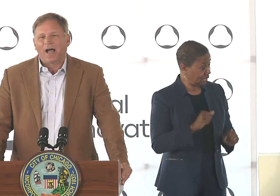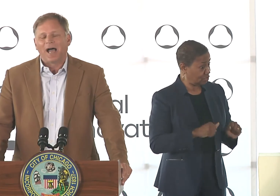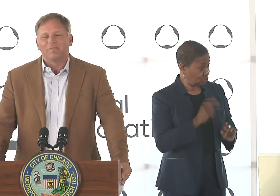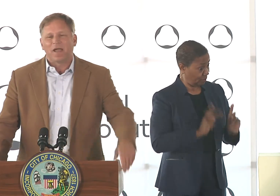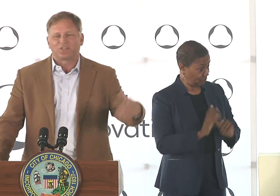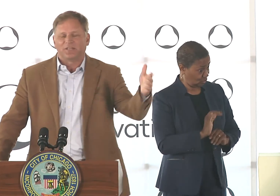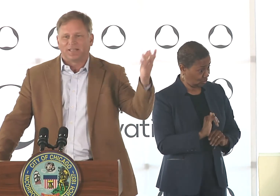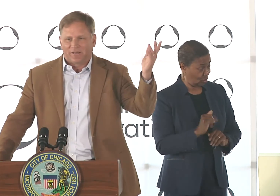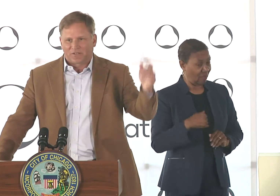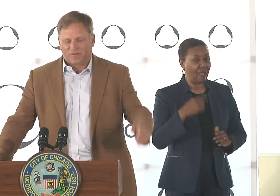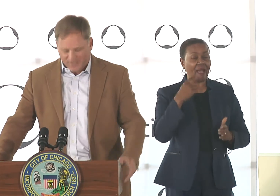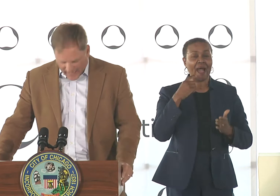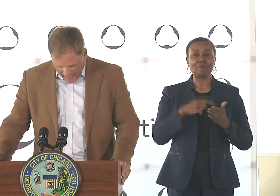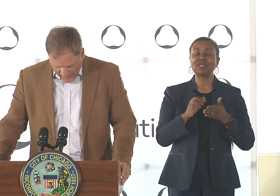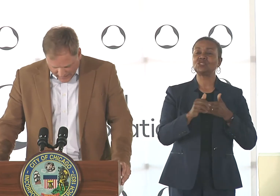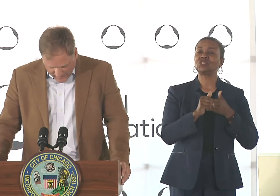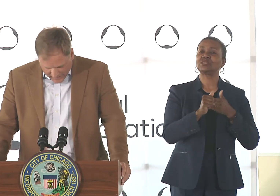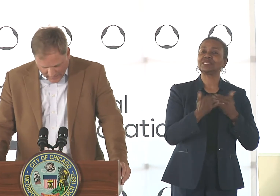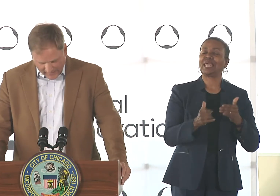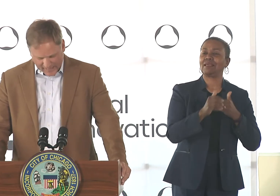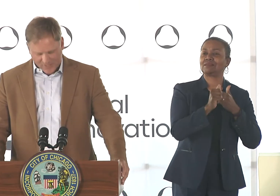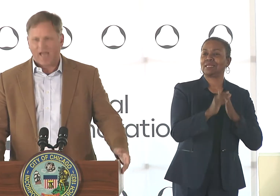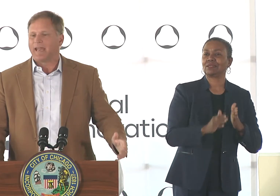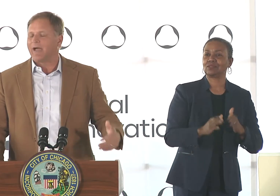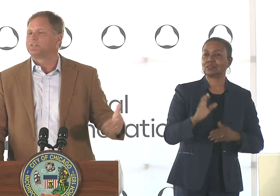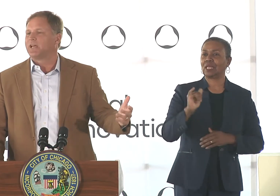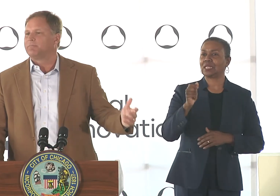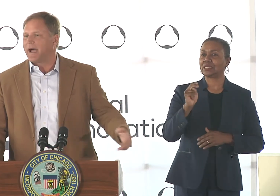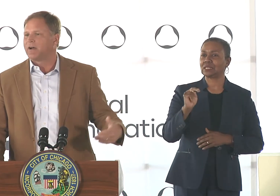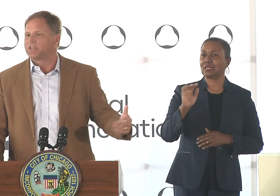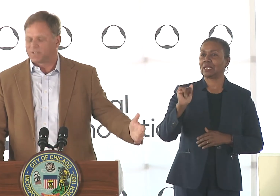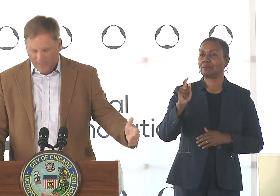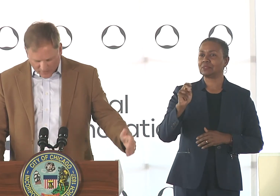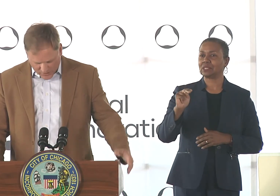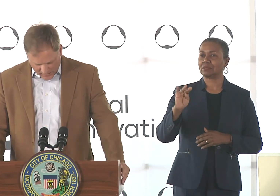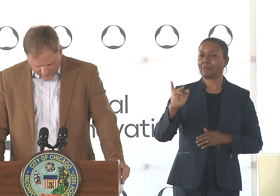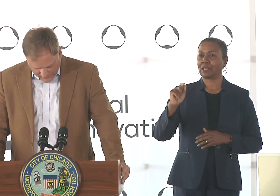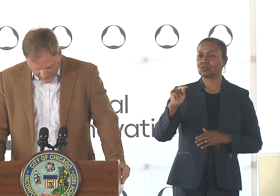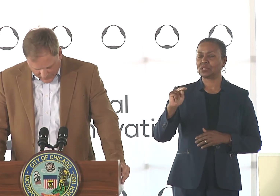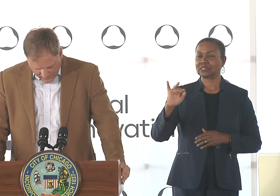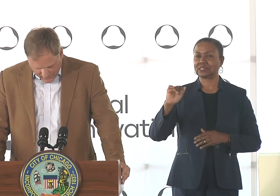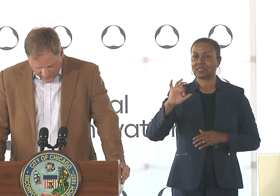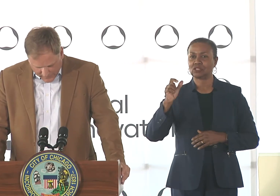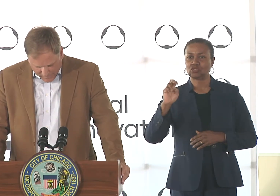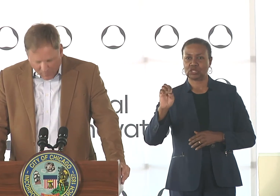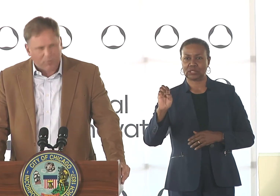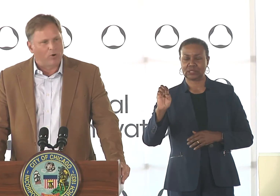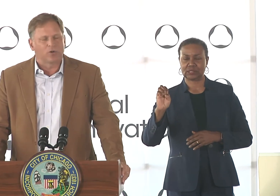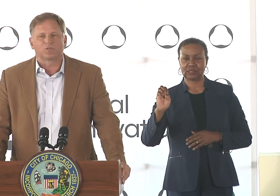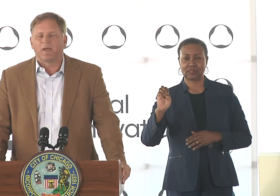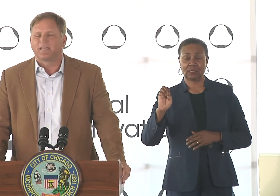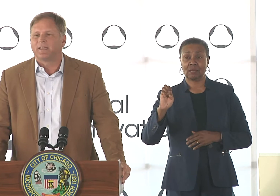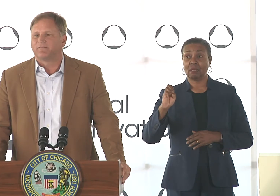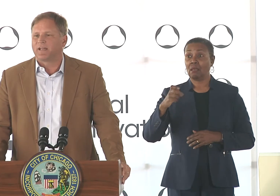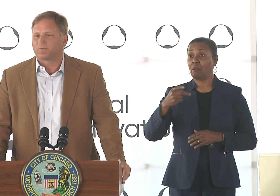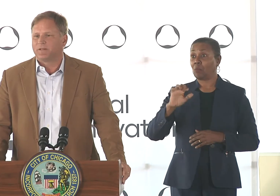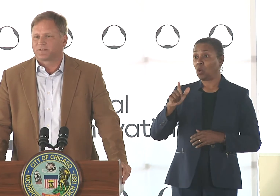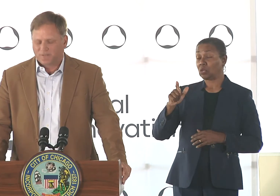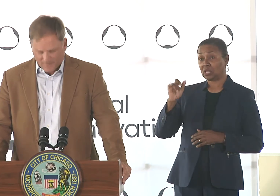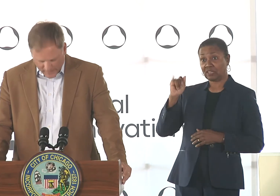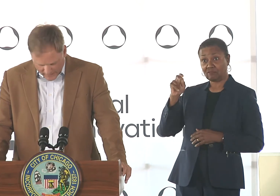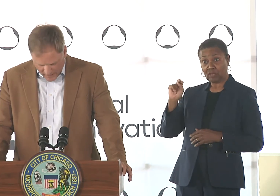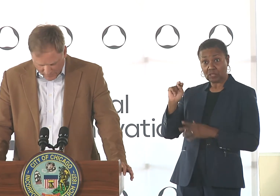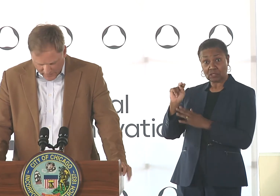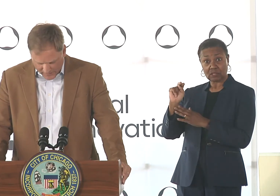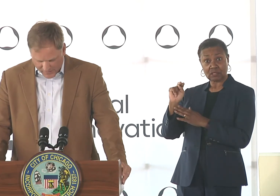So I've mentioned the leaders of today, Alexion, Amgen, Biogen, Celgene. But Portal's making